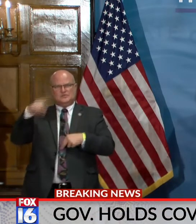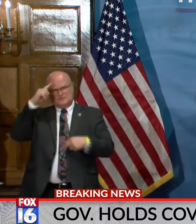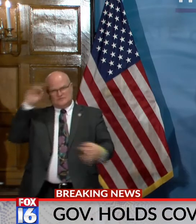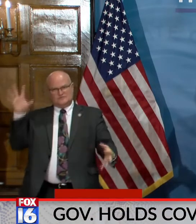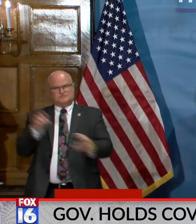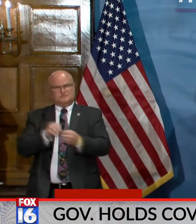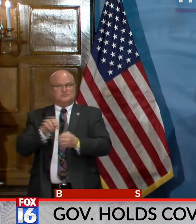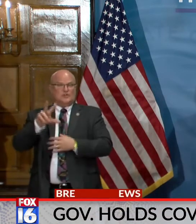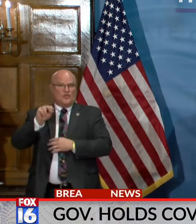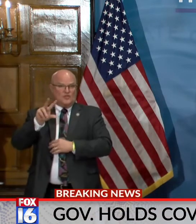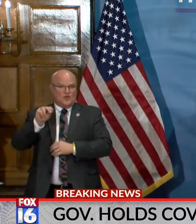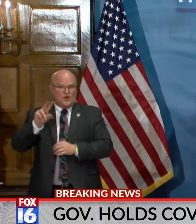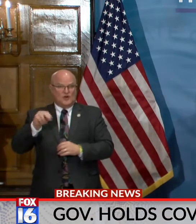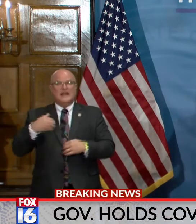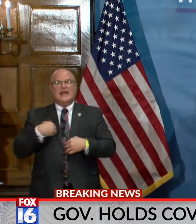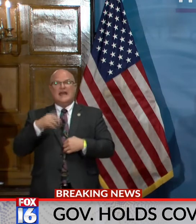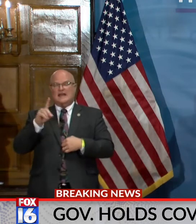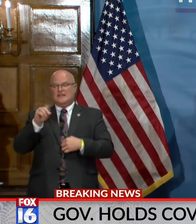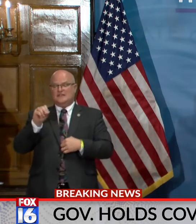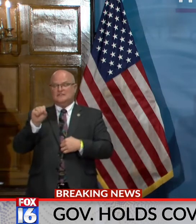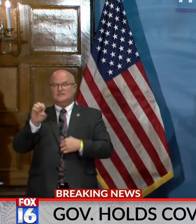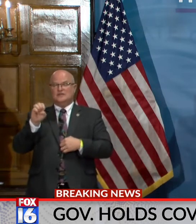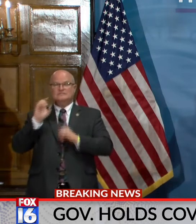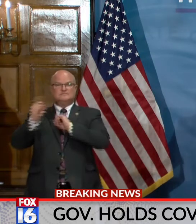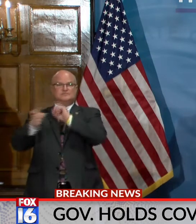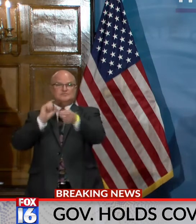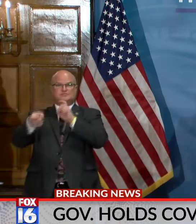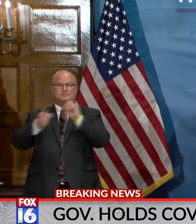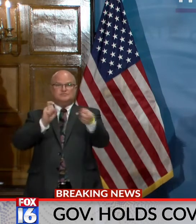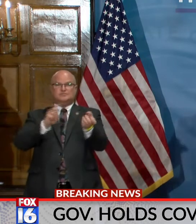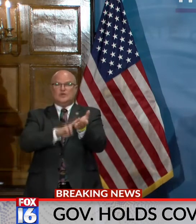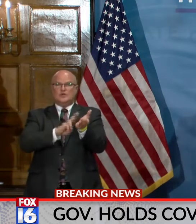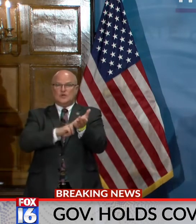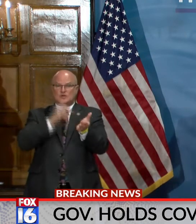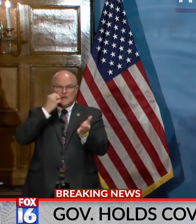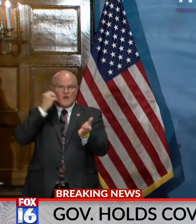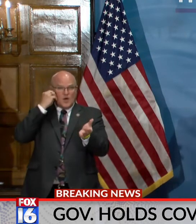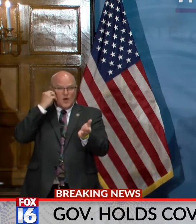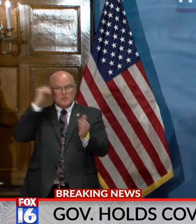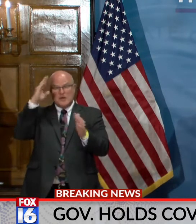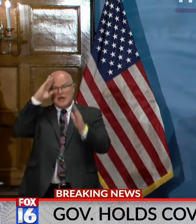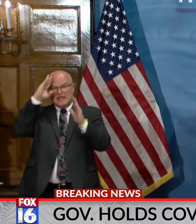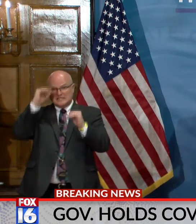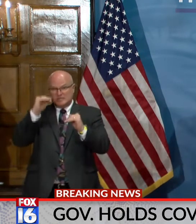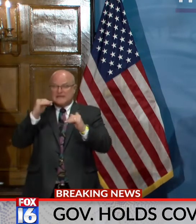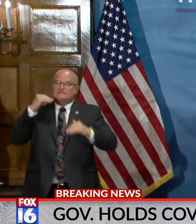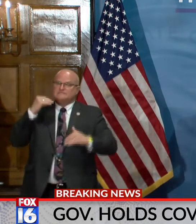about 30 that had doses that they're delivering to long-term care facilities. We expect that to pick up